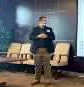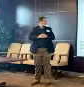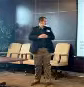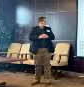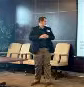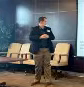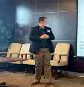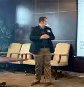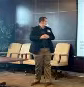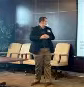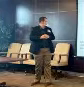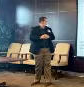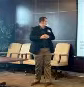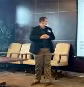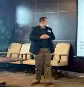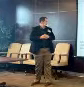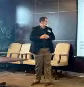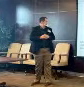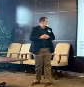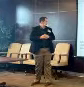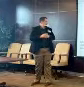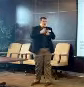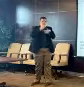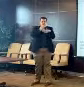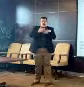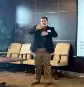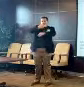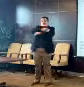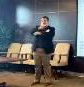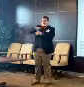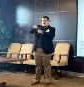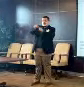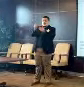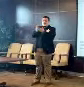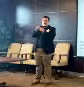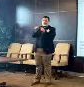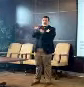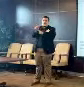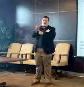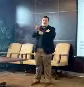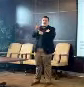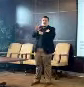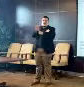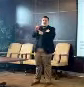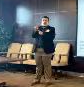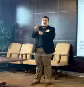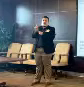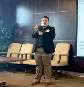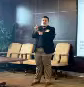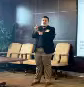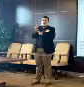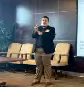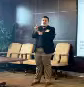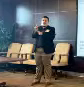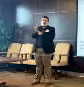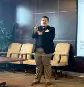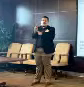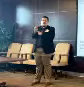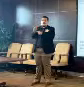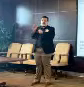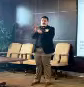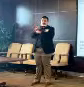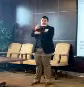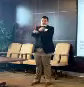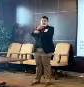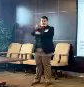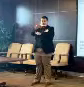Then our vaccinations, partially vaccinated across our service area is at 45.6, fully